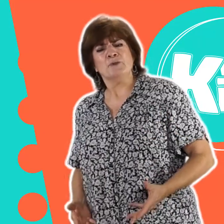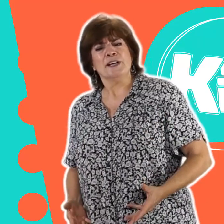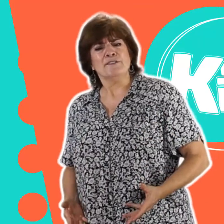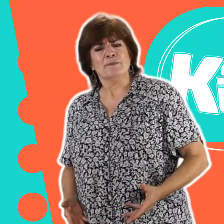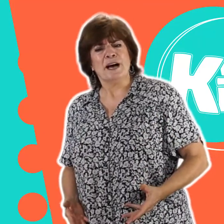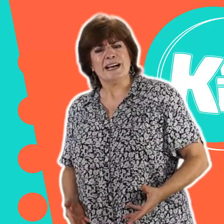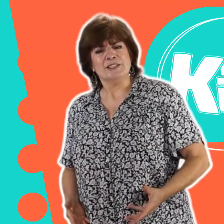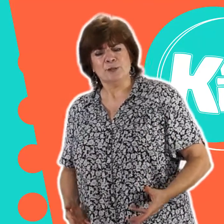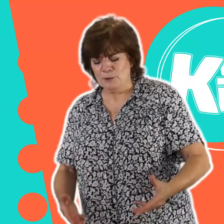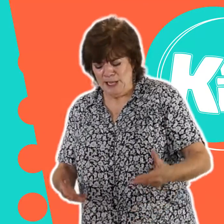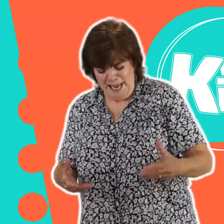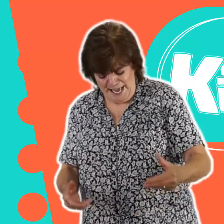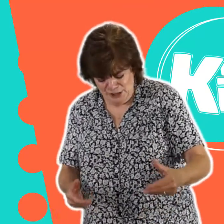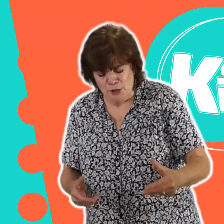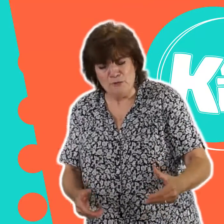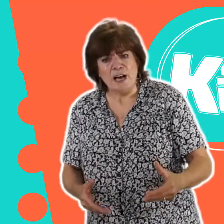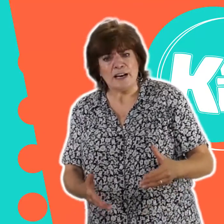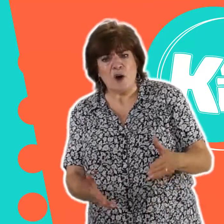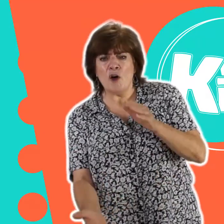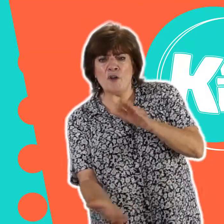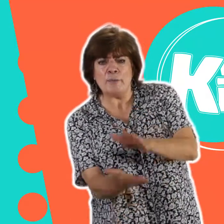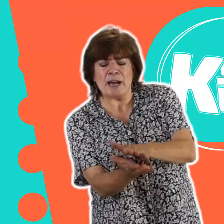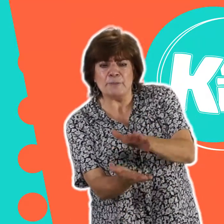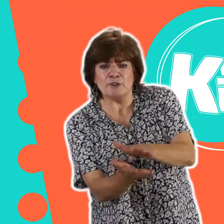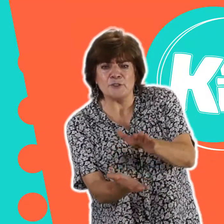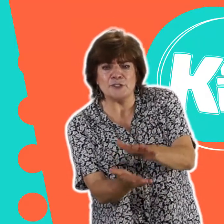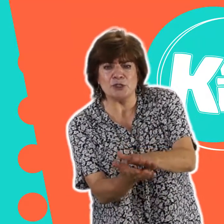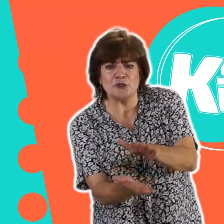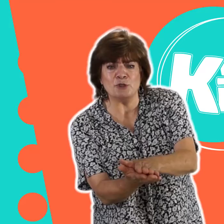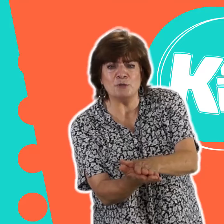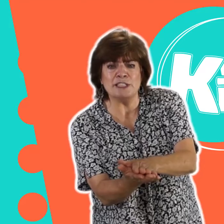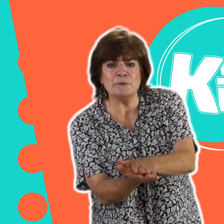graduating from high school and you've got all the Bible verses that you did when